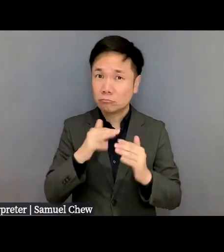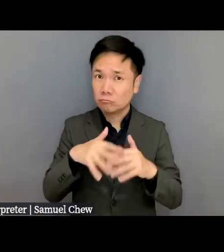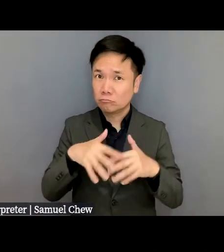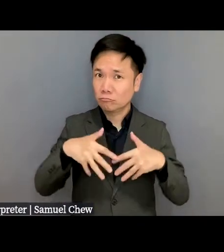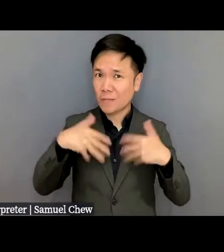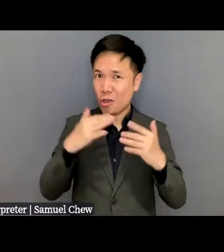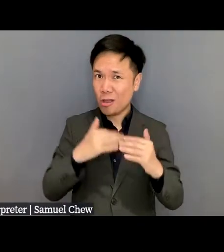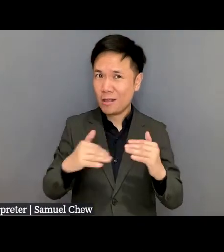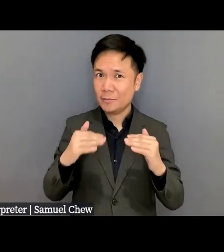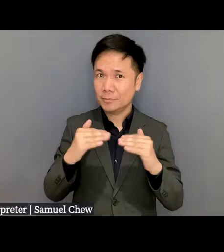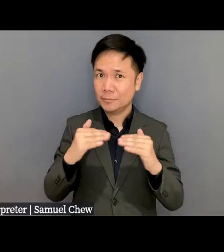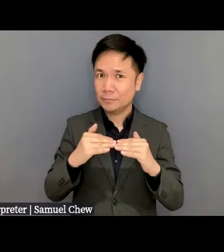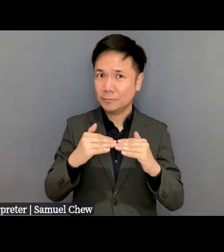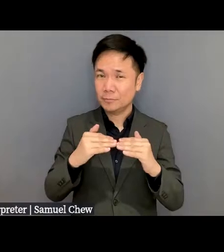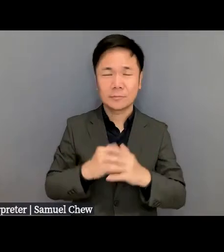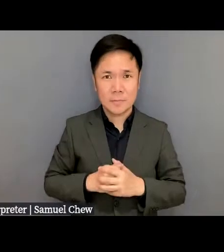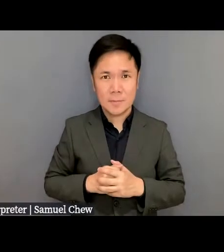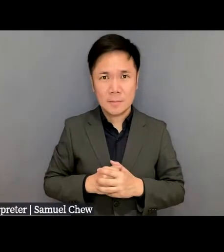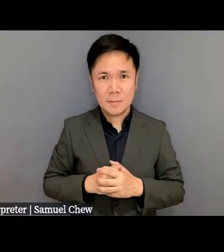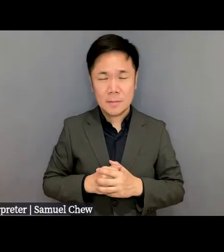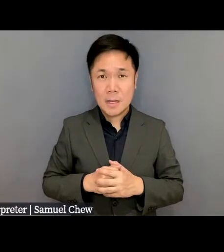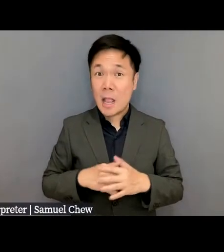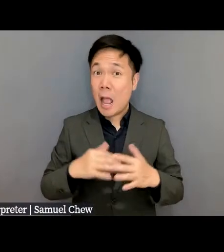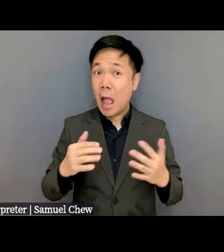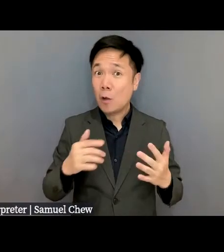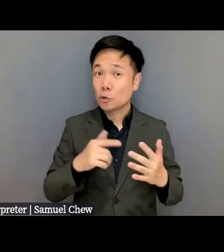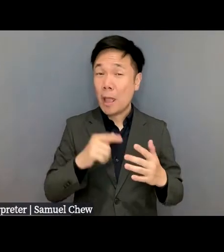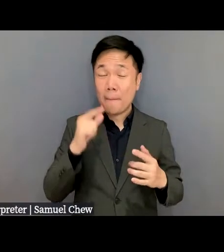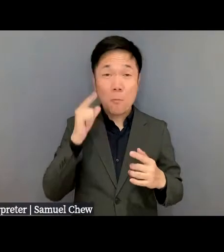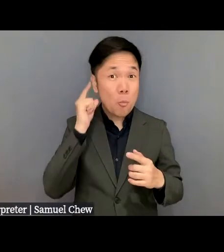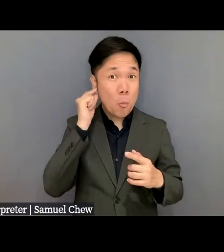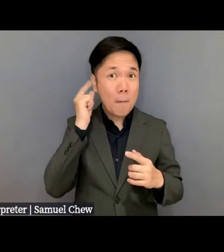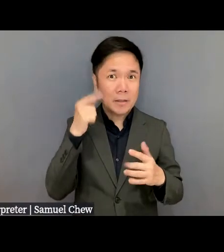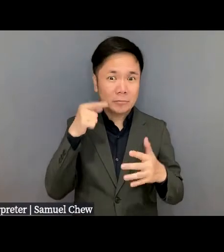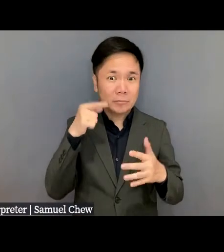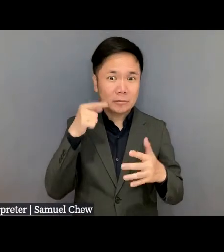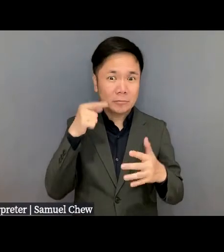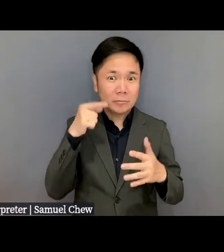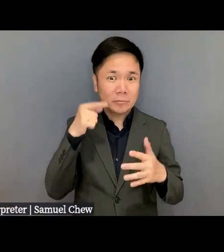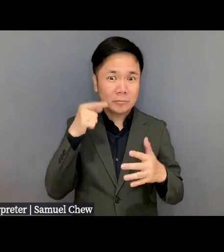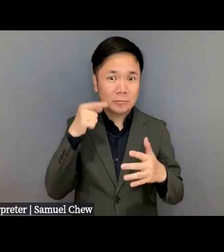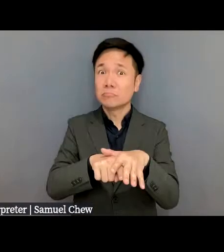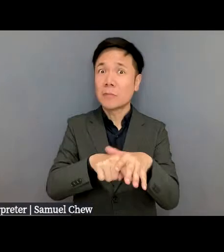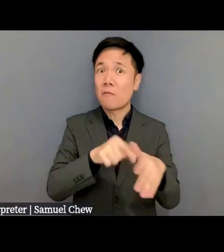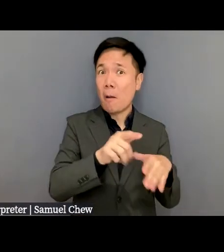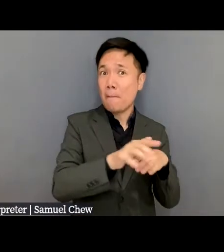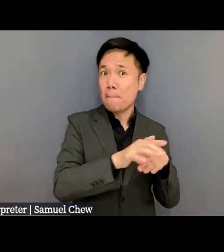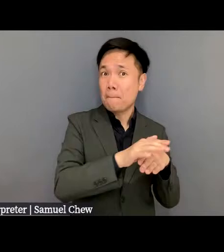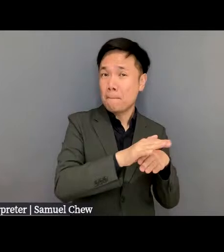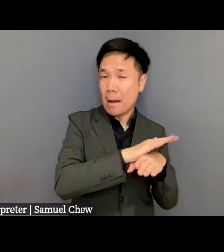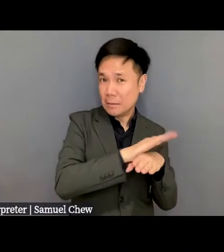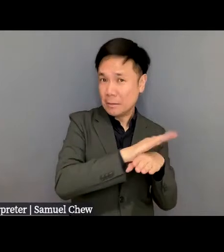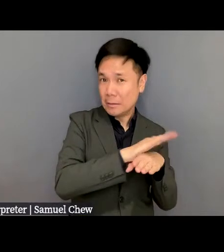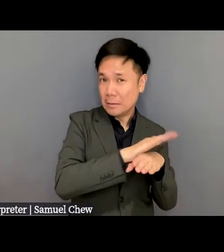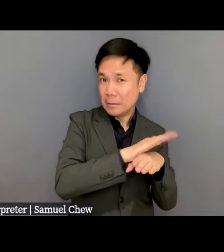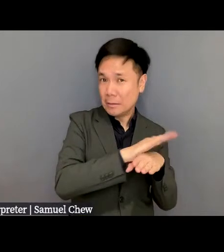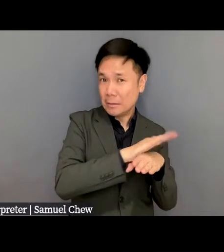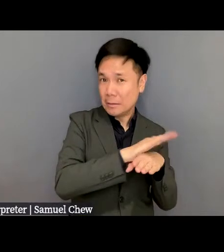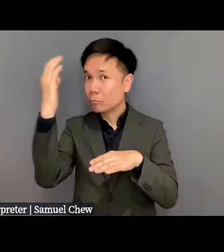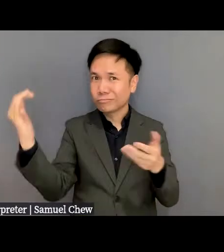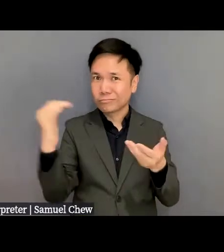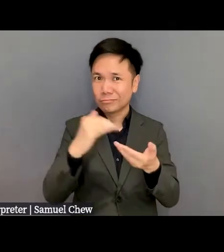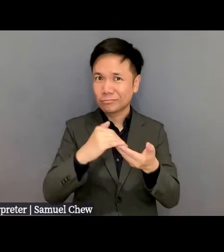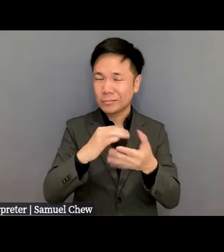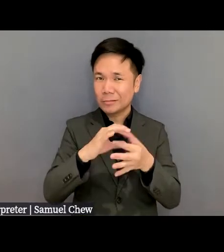this our mainstream gender in this public sector, in the private sector, with a lot